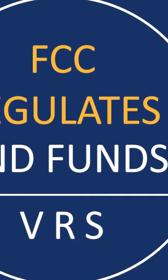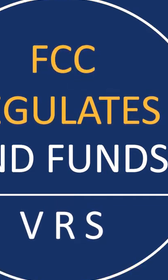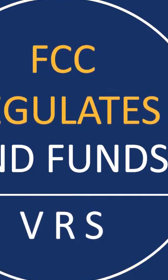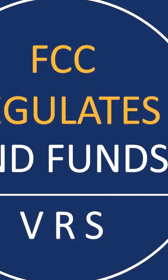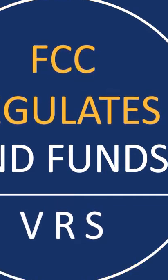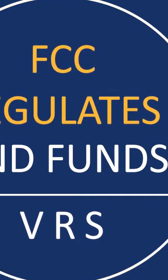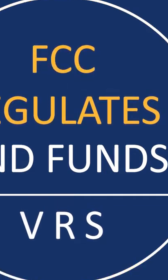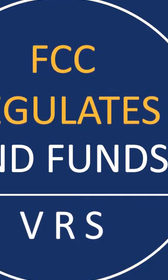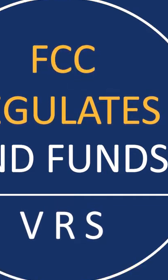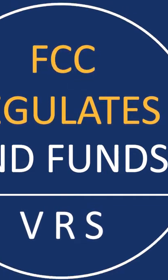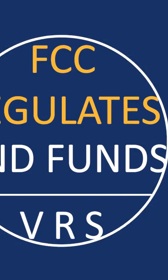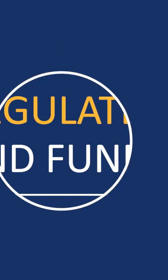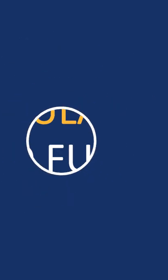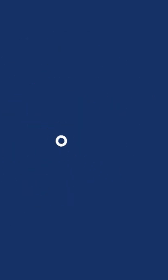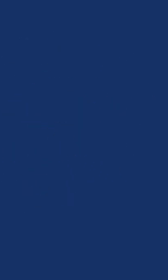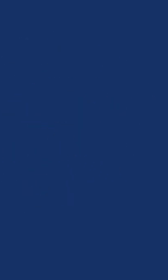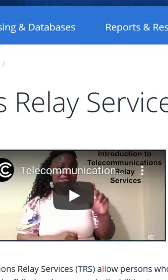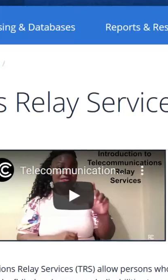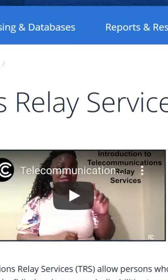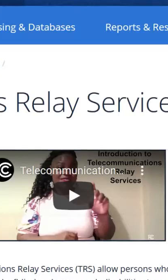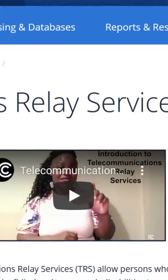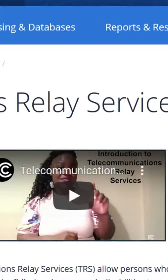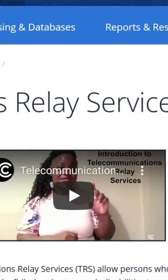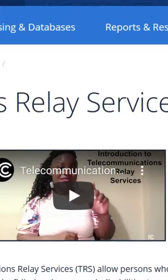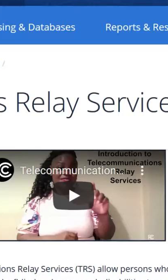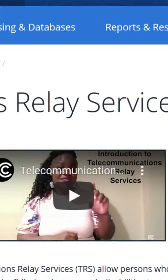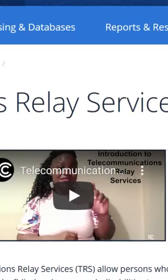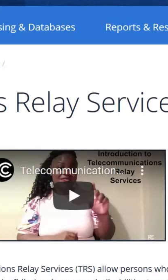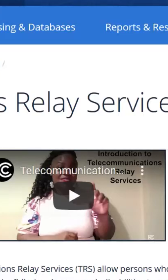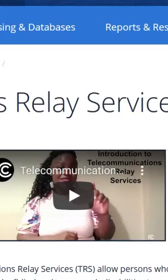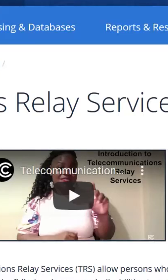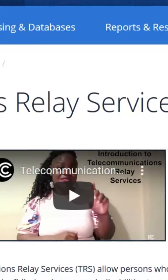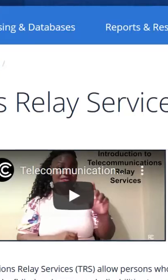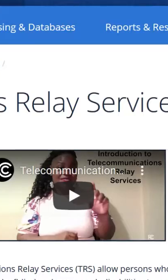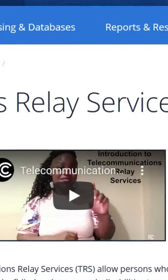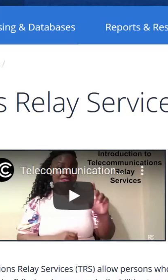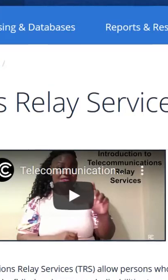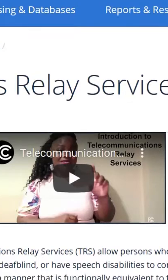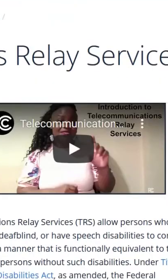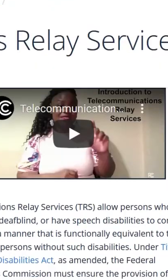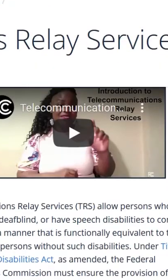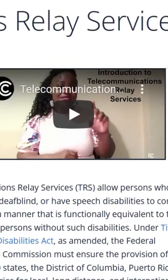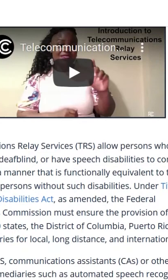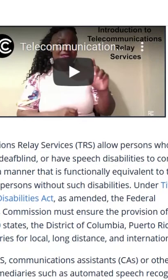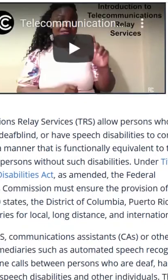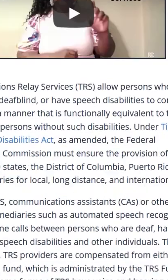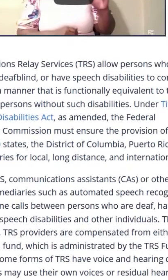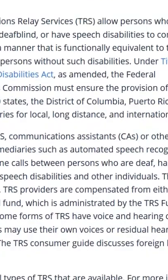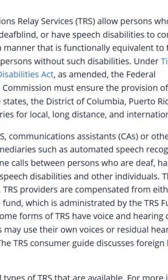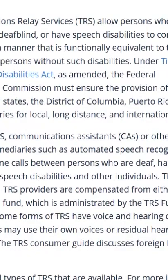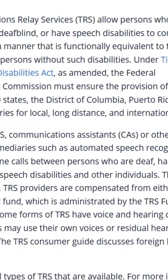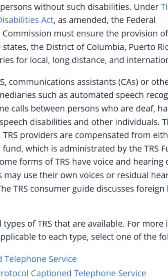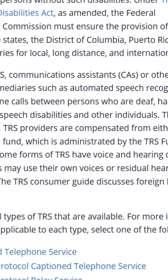VRS. Due to FCC's regulations and funding, VRS can only be used when the conversation would usually involve a telephone.